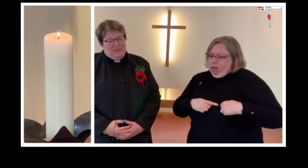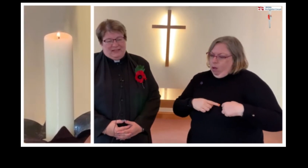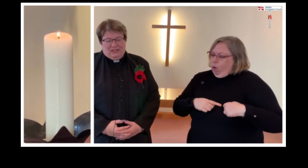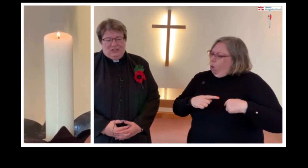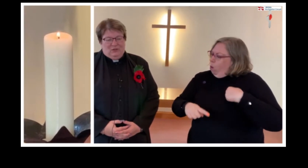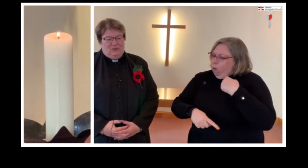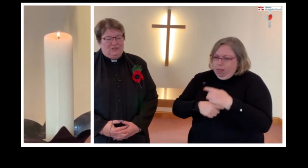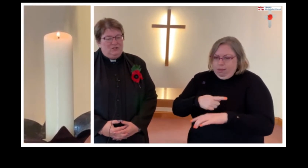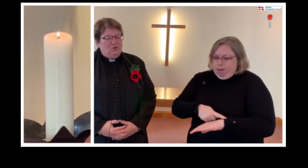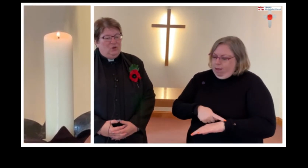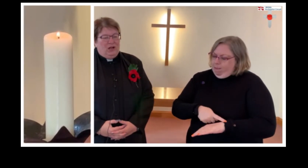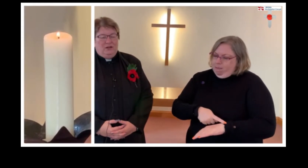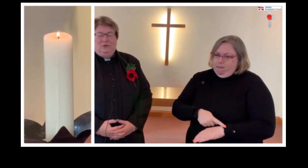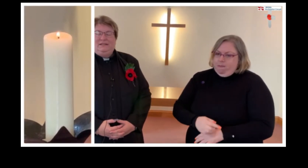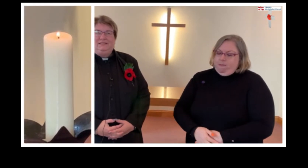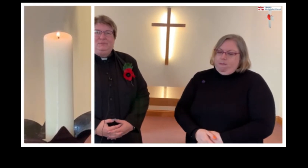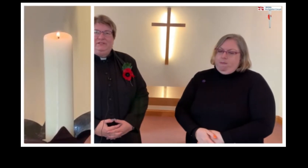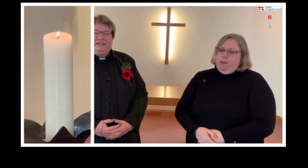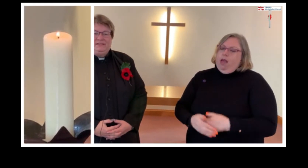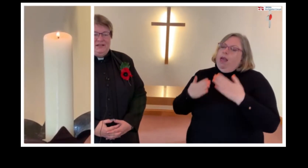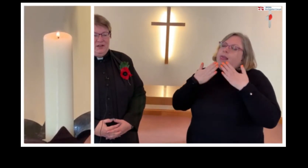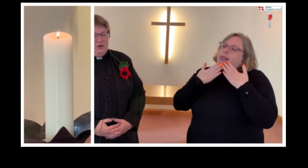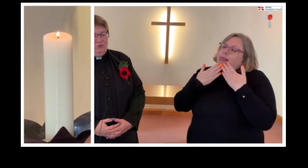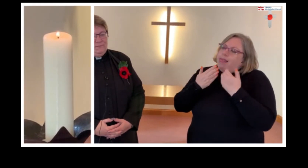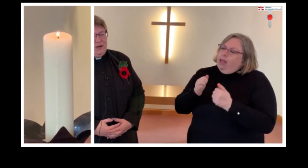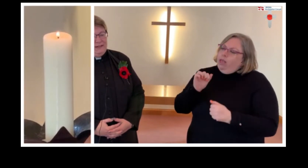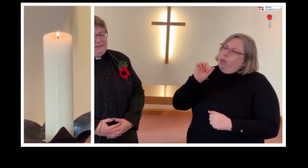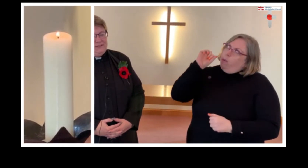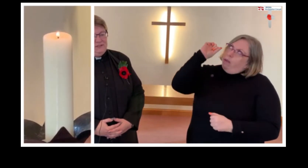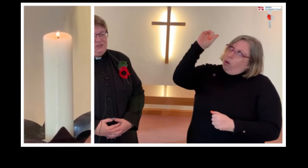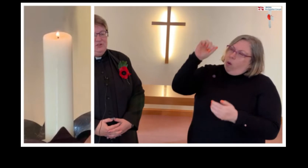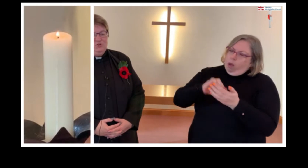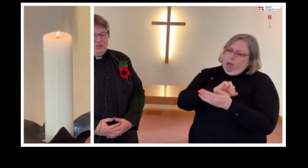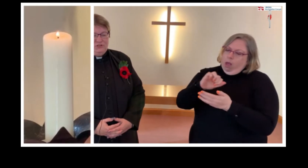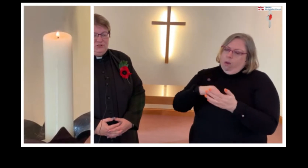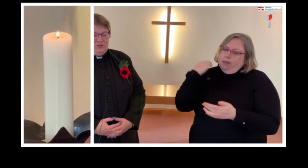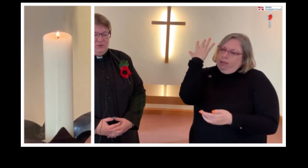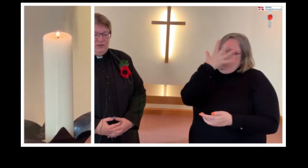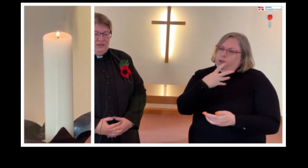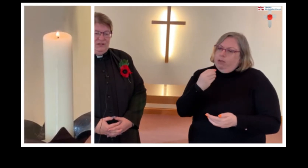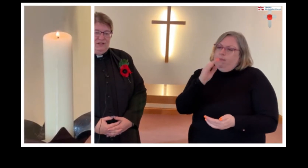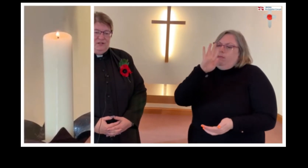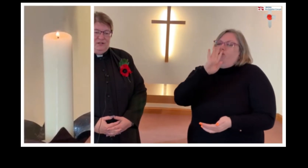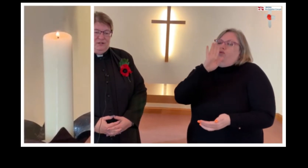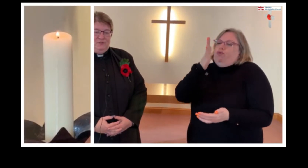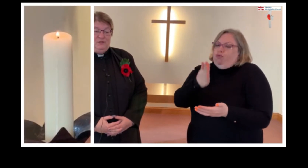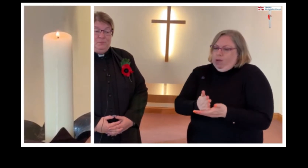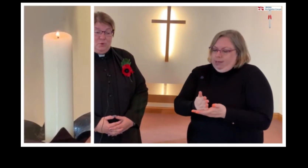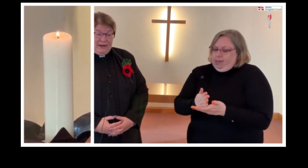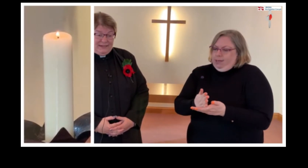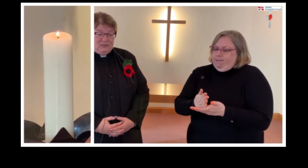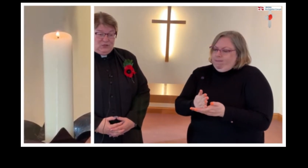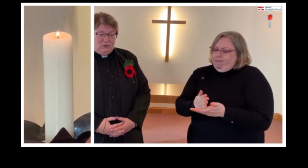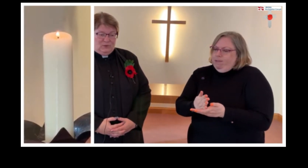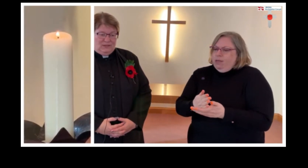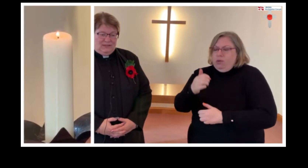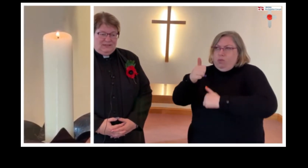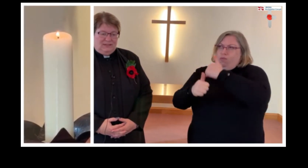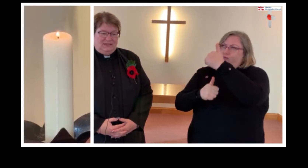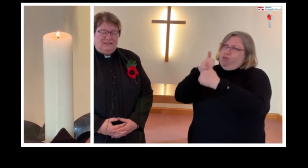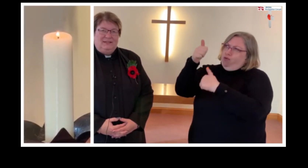We thank you that your Holy Spirit reminds us to trust you, to praise